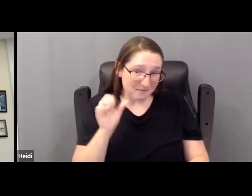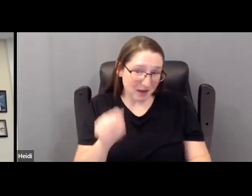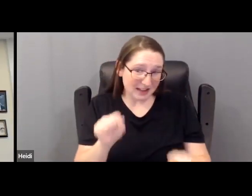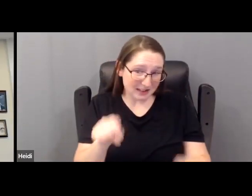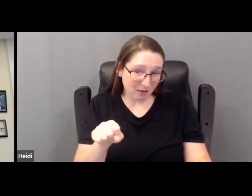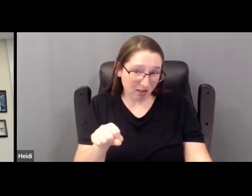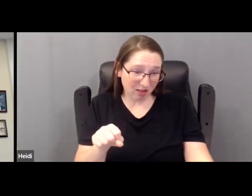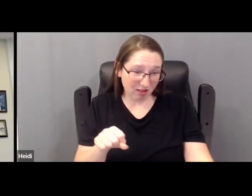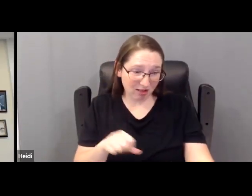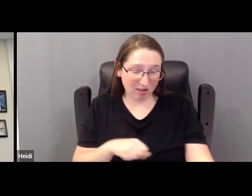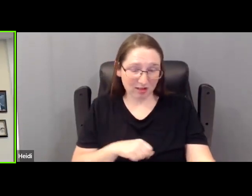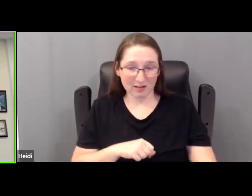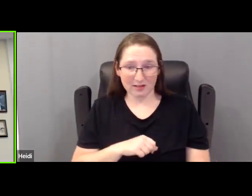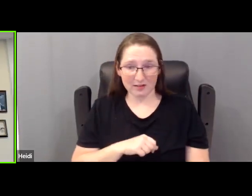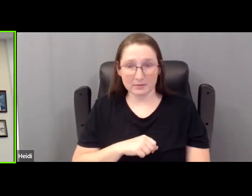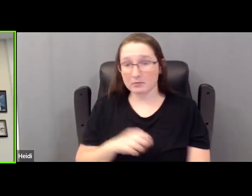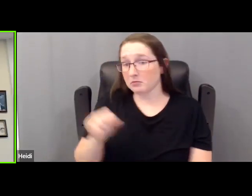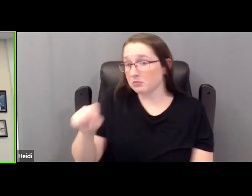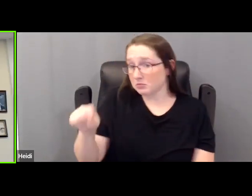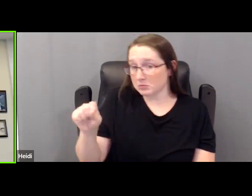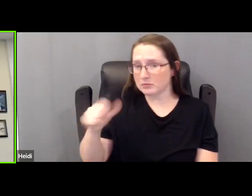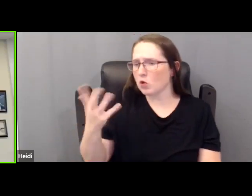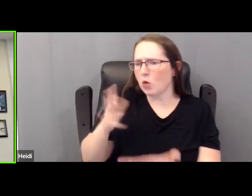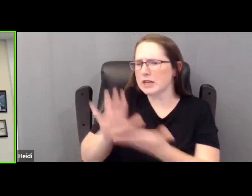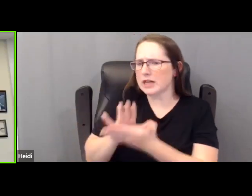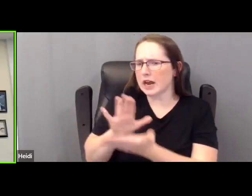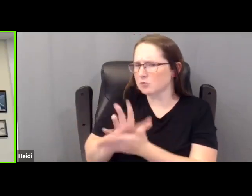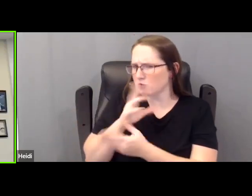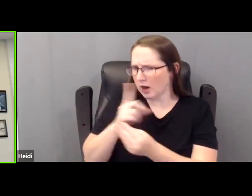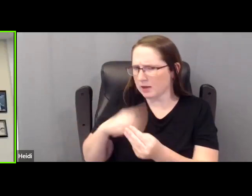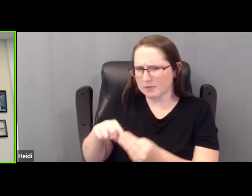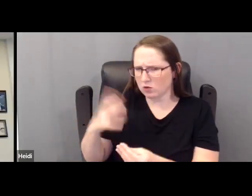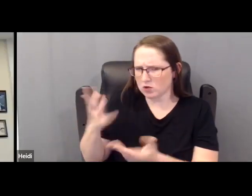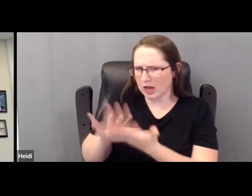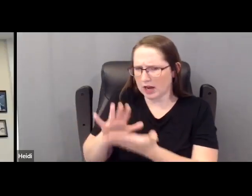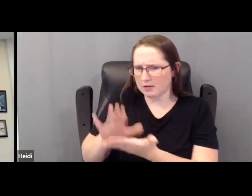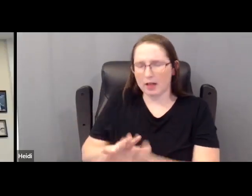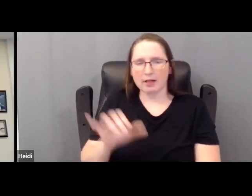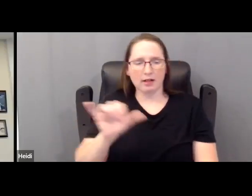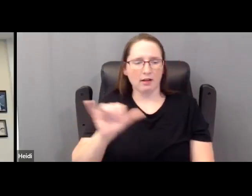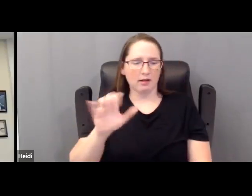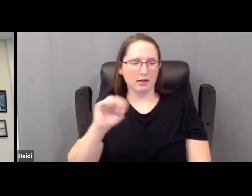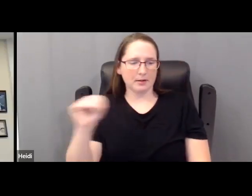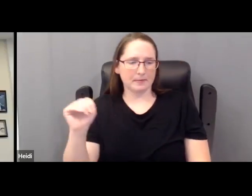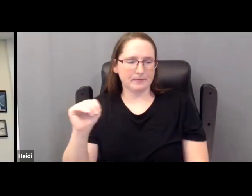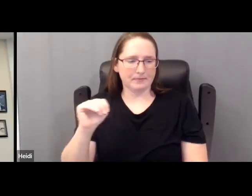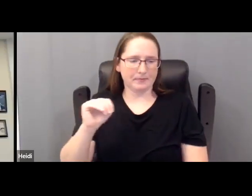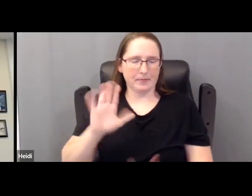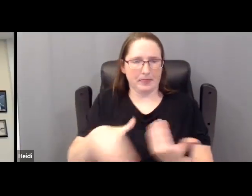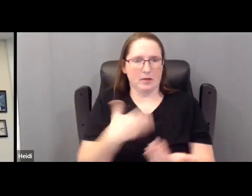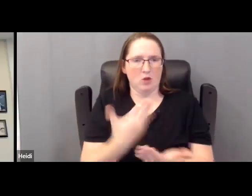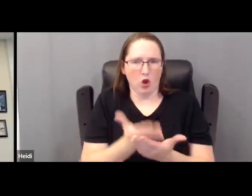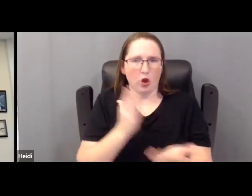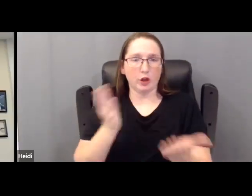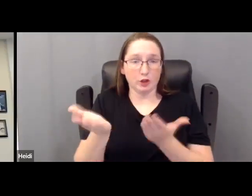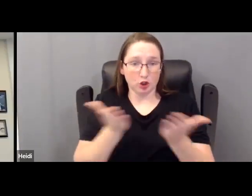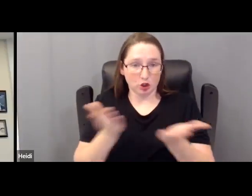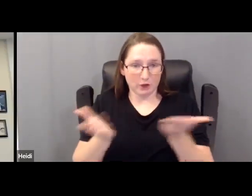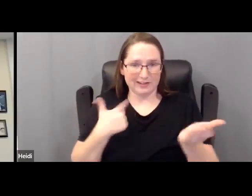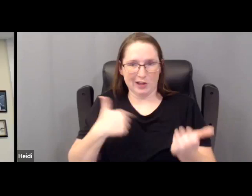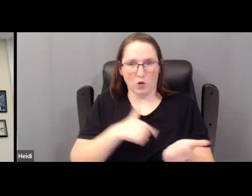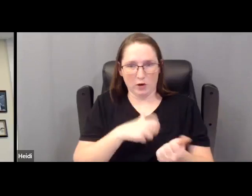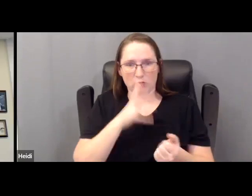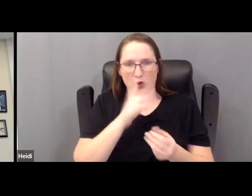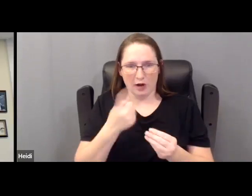Yes, what documents are you talking about? all the services that we were talking